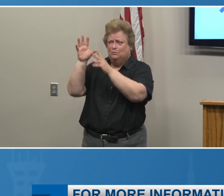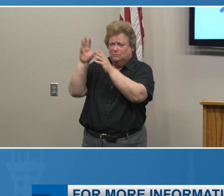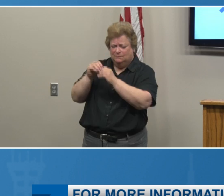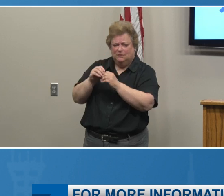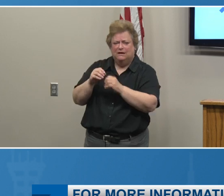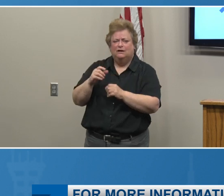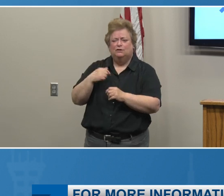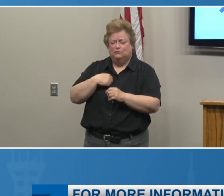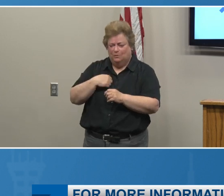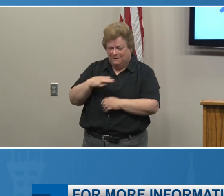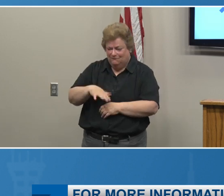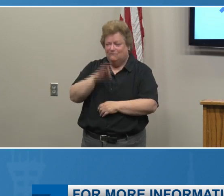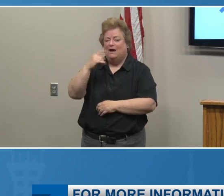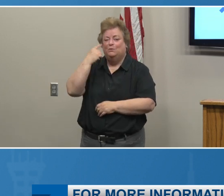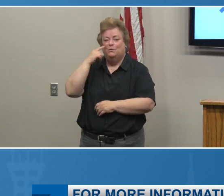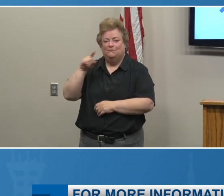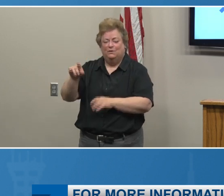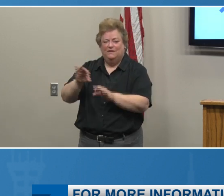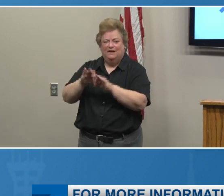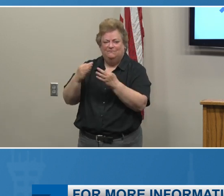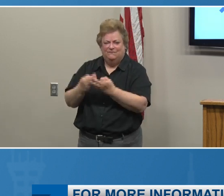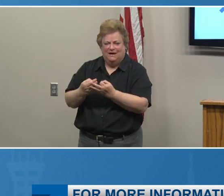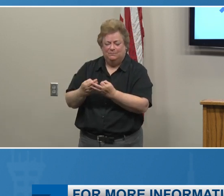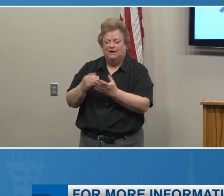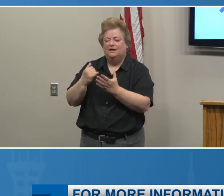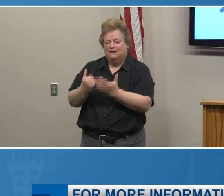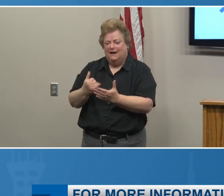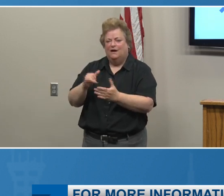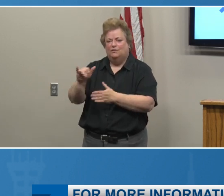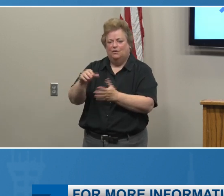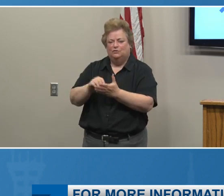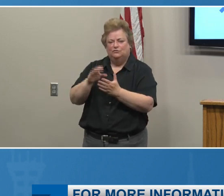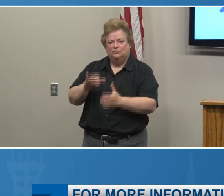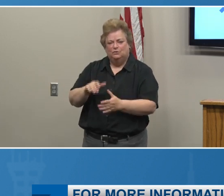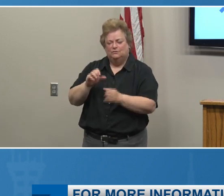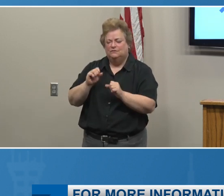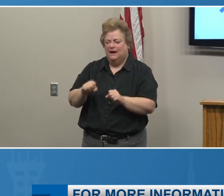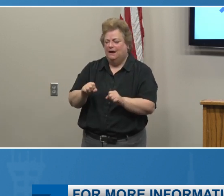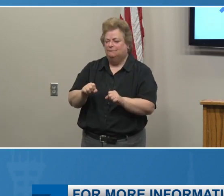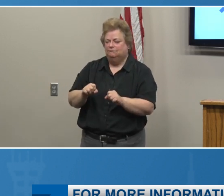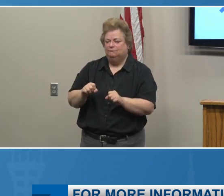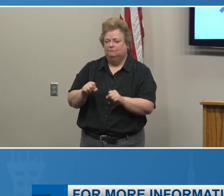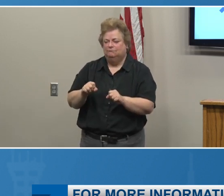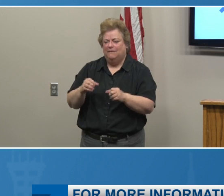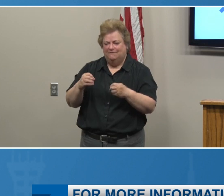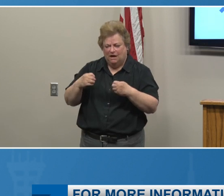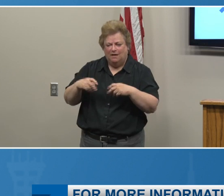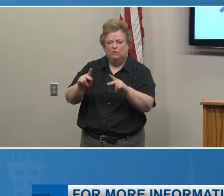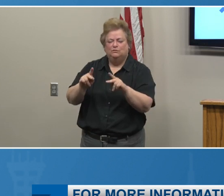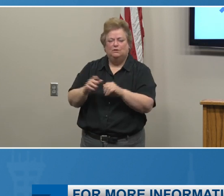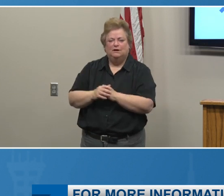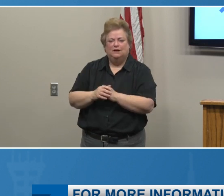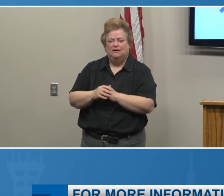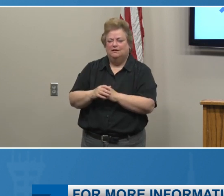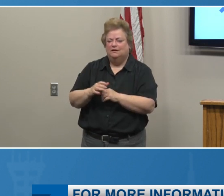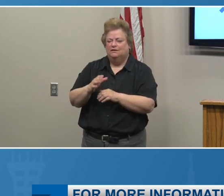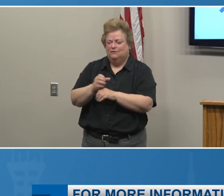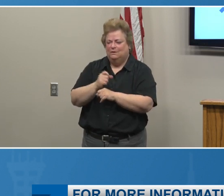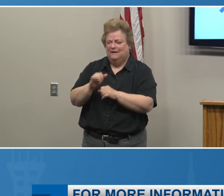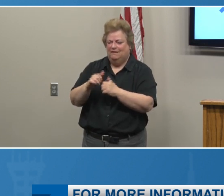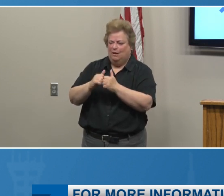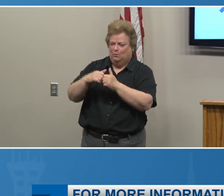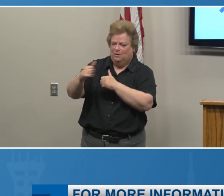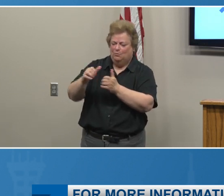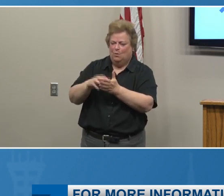locate an antenna and now those students have the opportunity to tune into the the remote learning that's happening